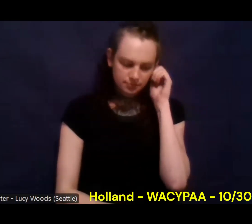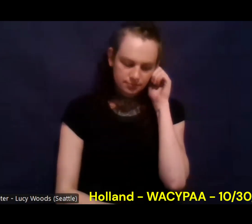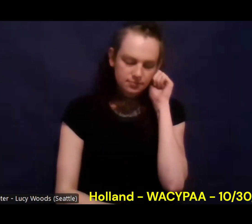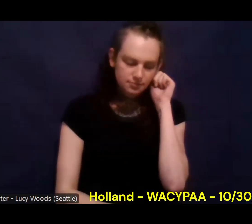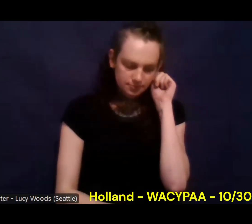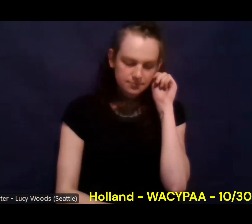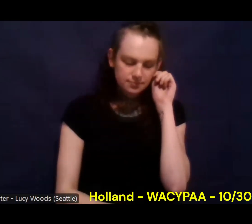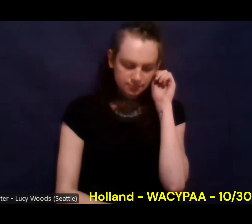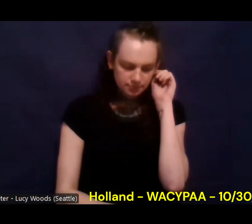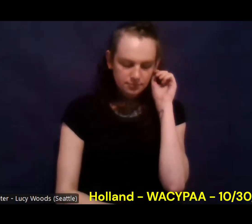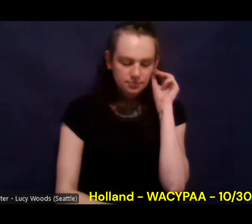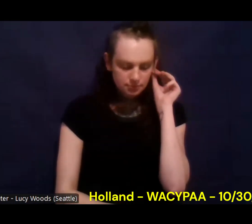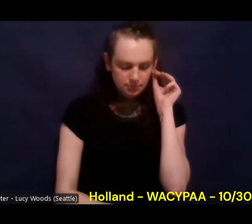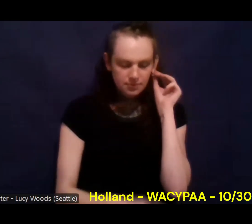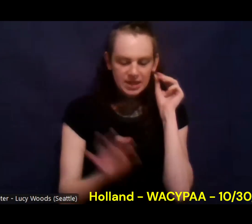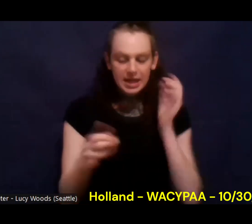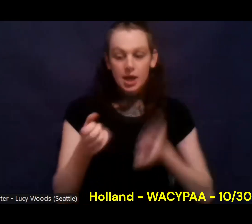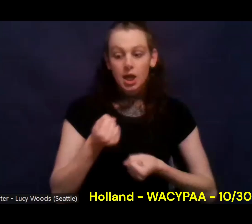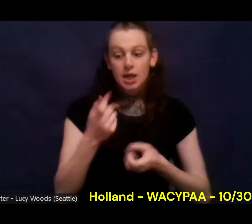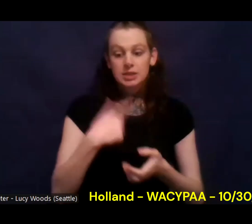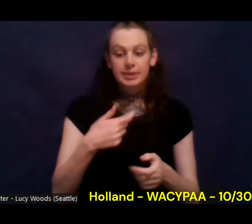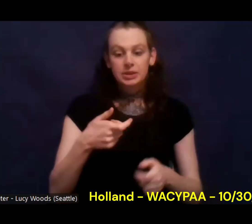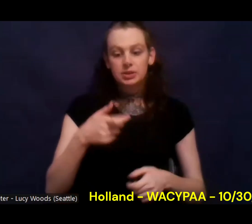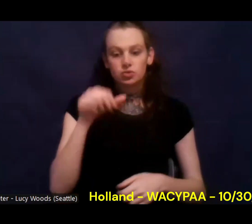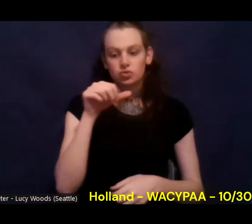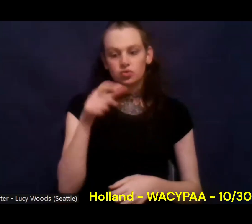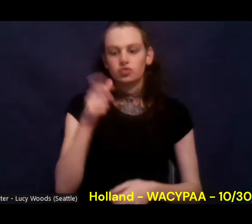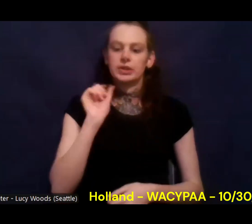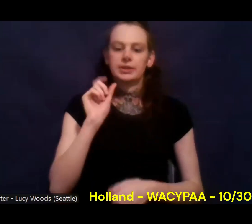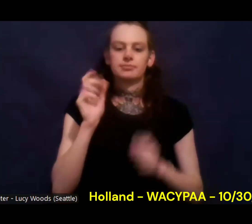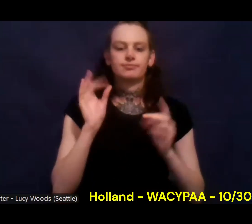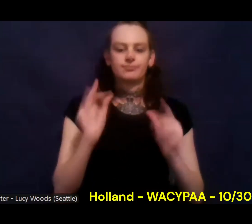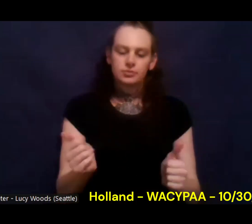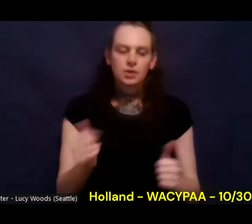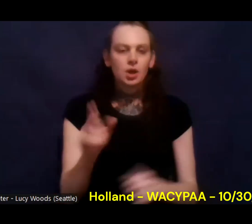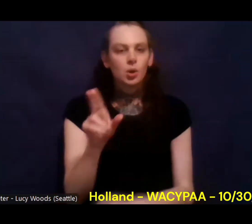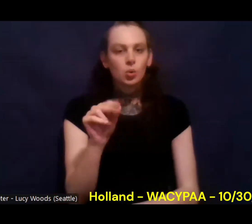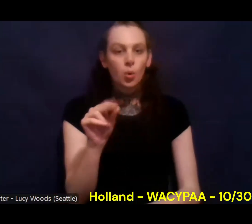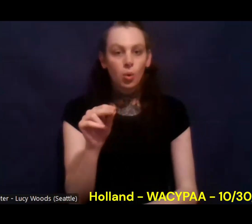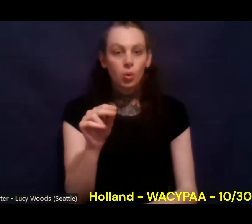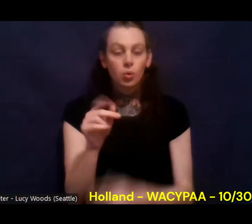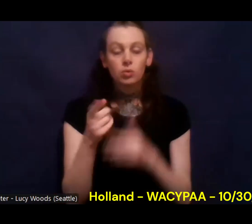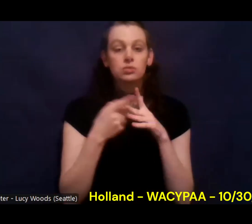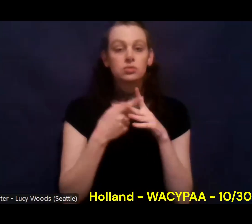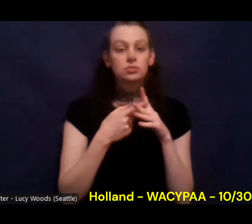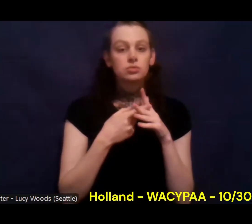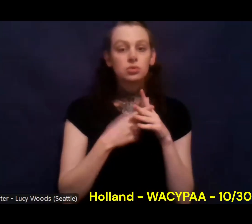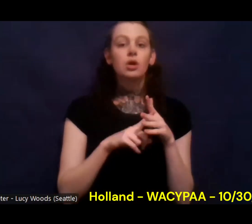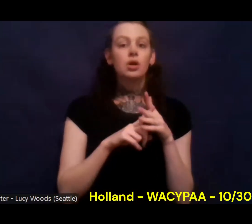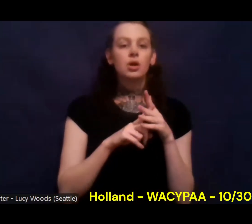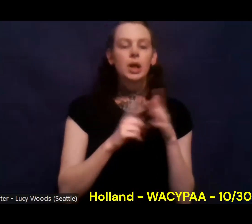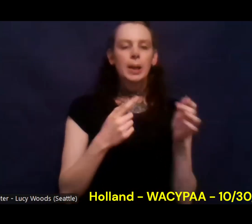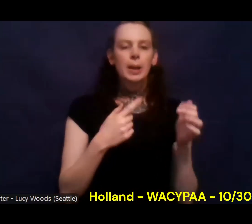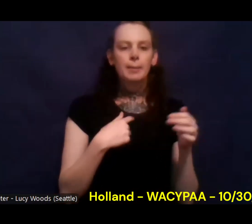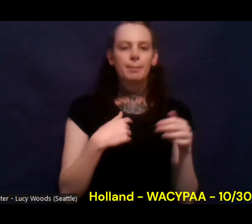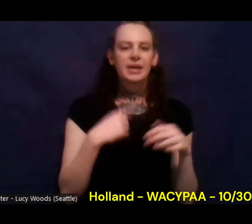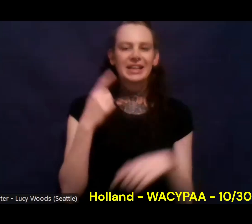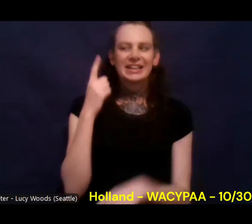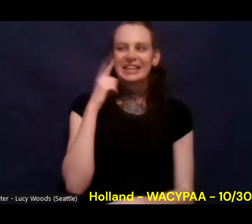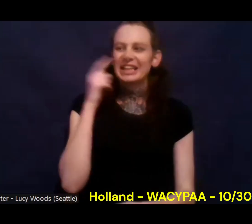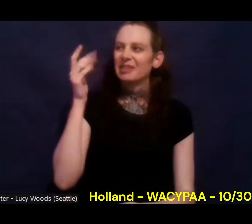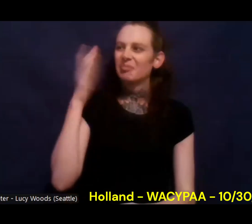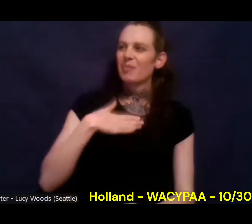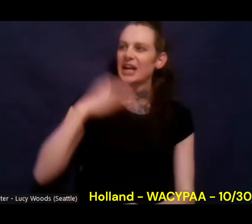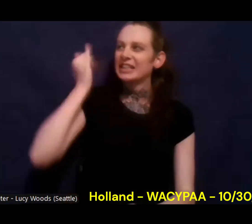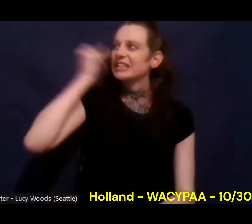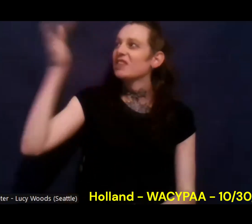that like caused me to drink initially. What it initially did is it made me start doubting my conception of God. Because if I was doing